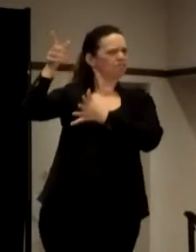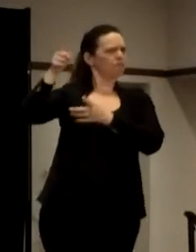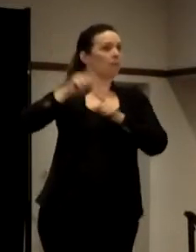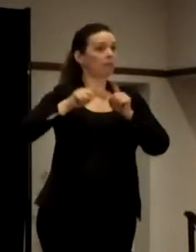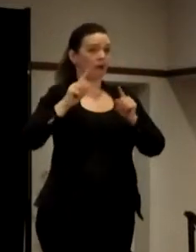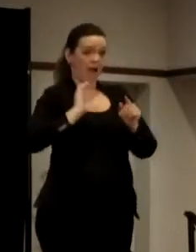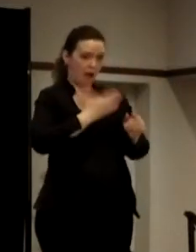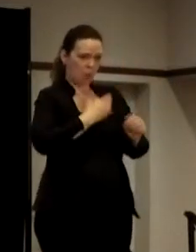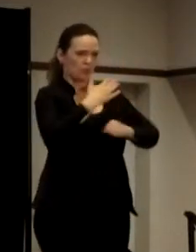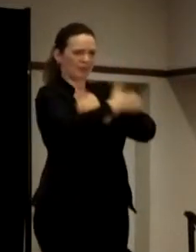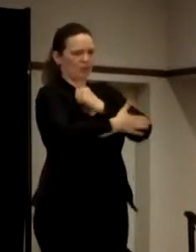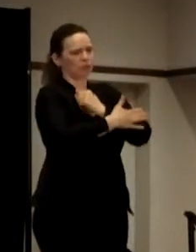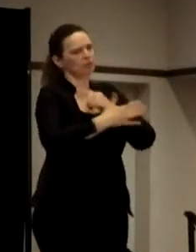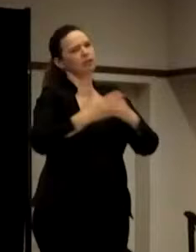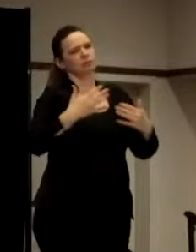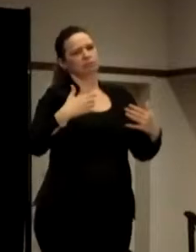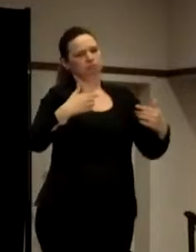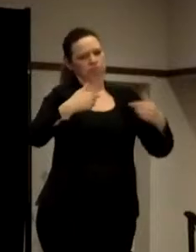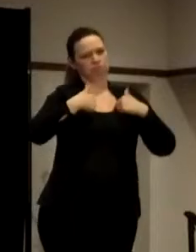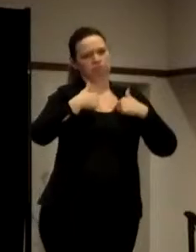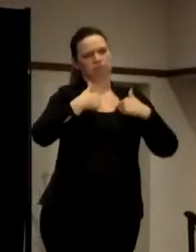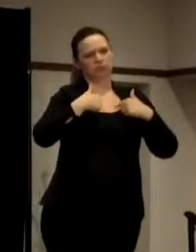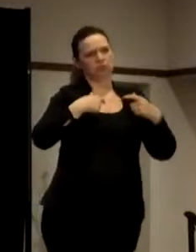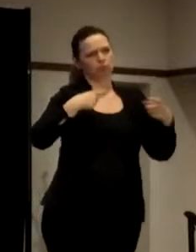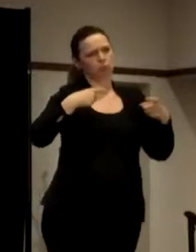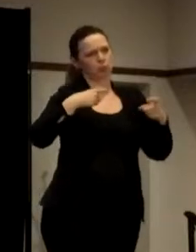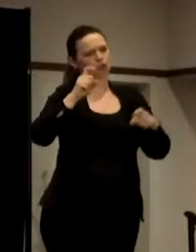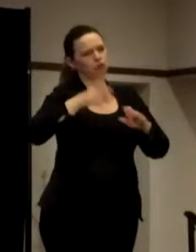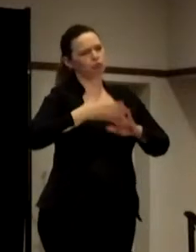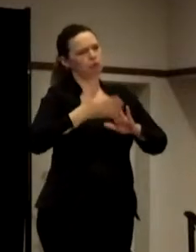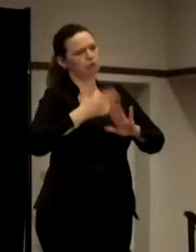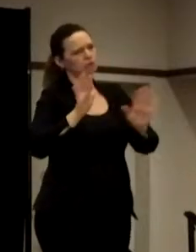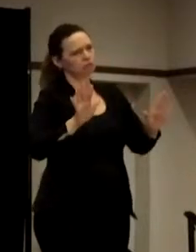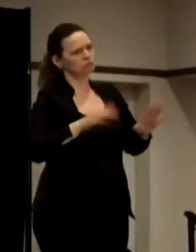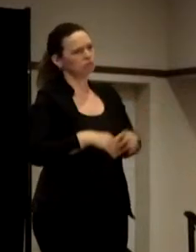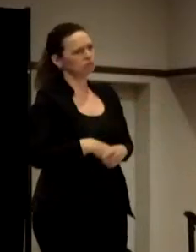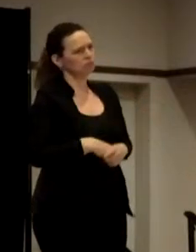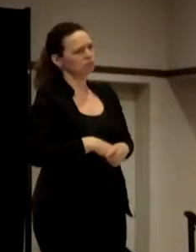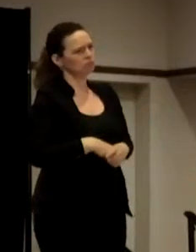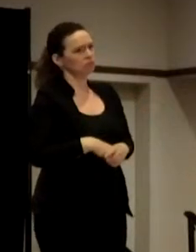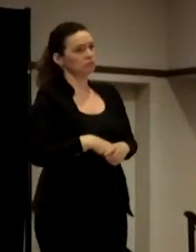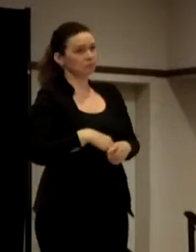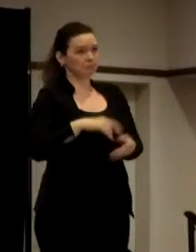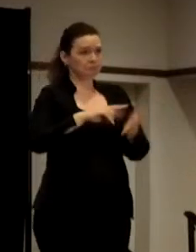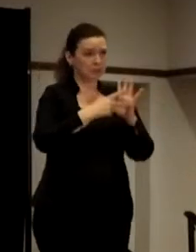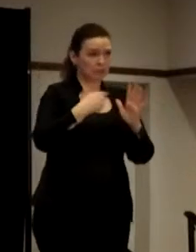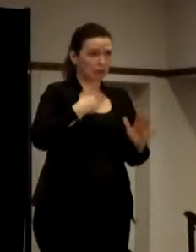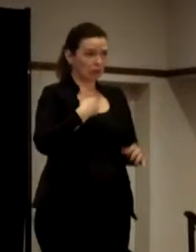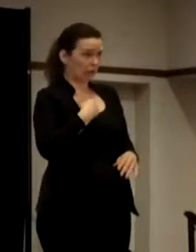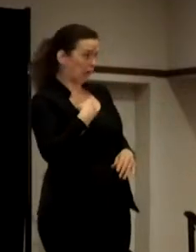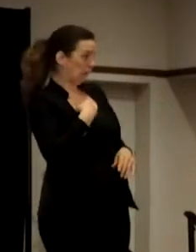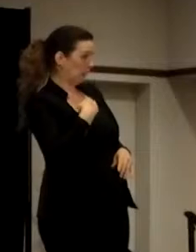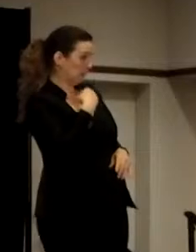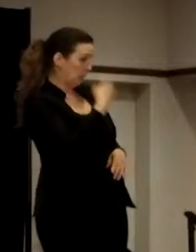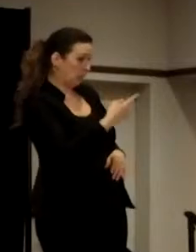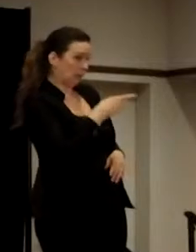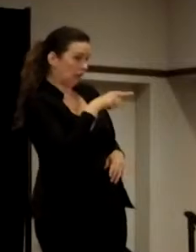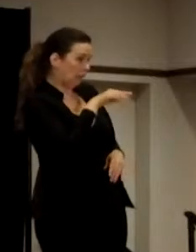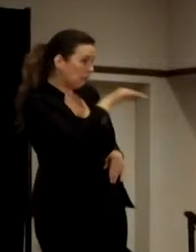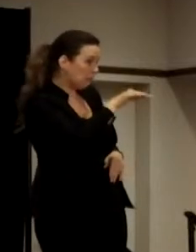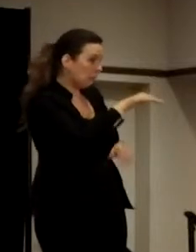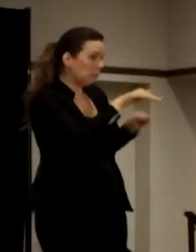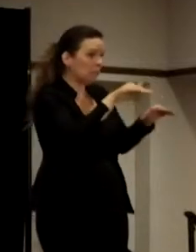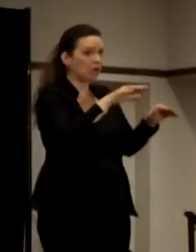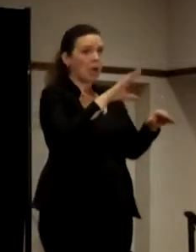us. But these other rules on industry that really the risk is based off of